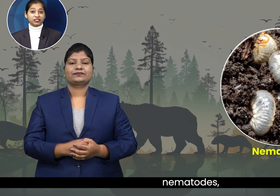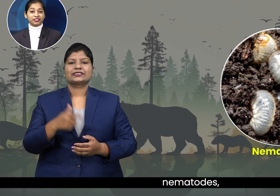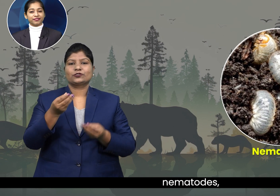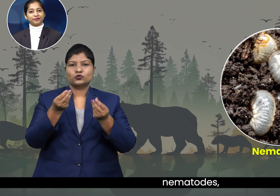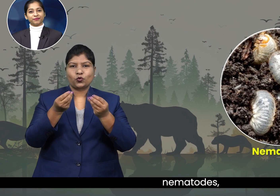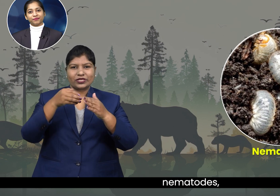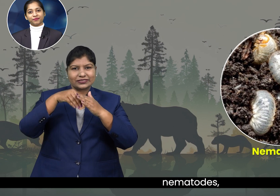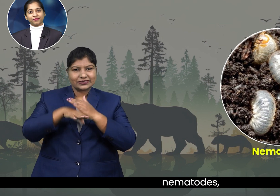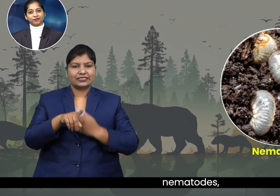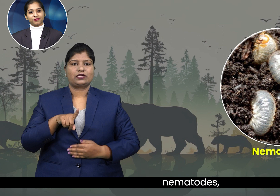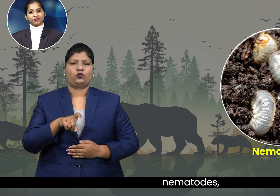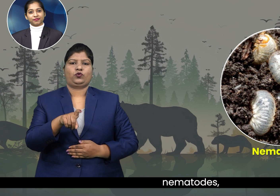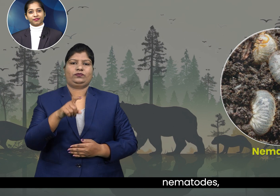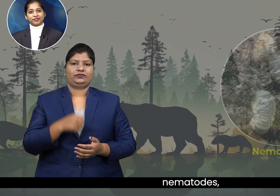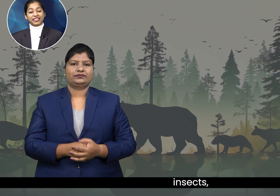nematodes,